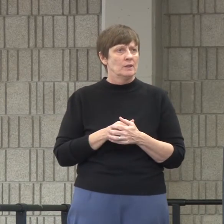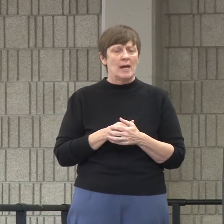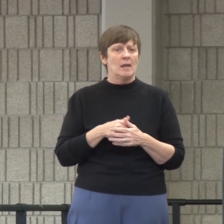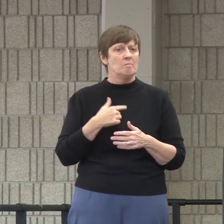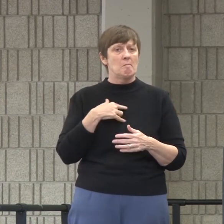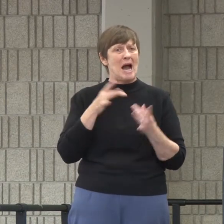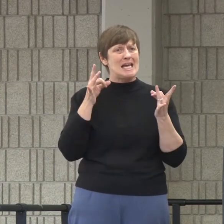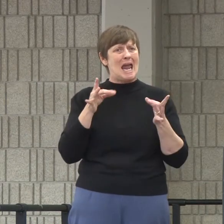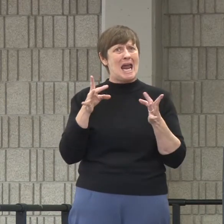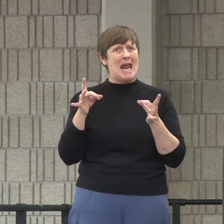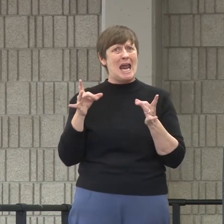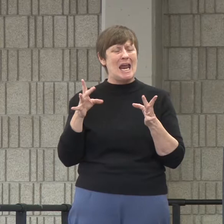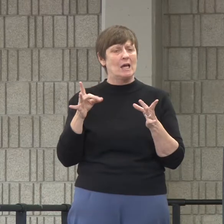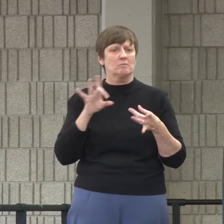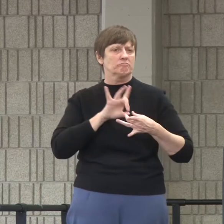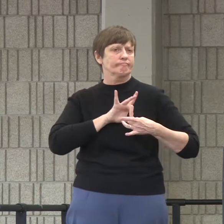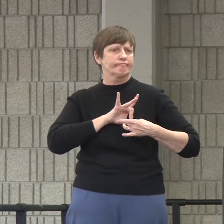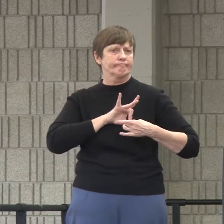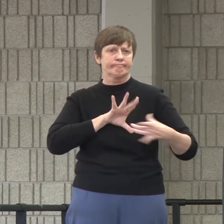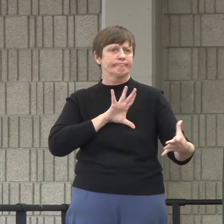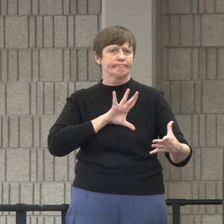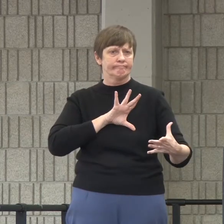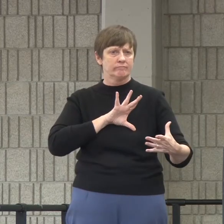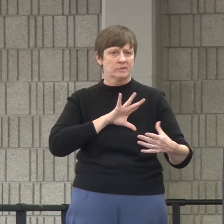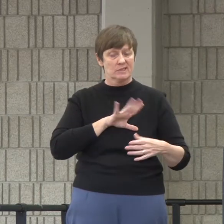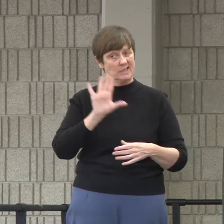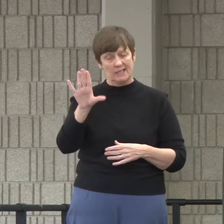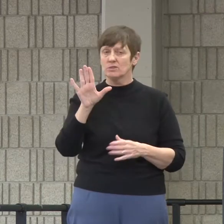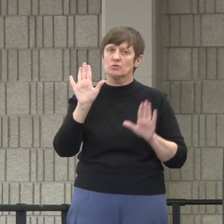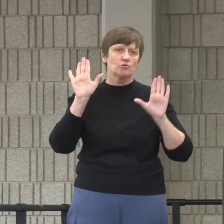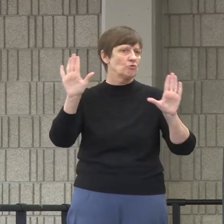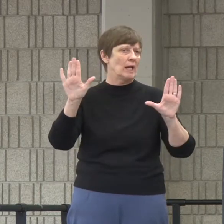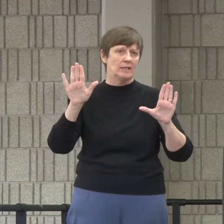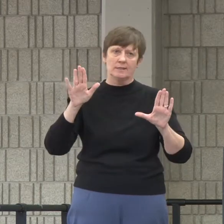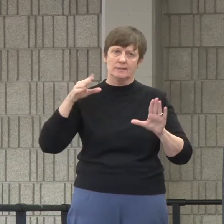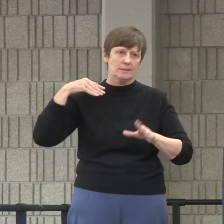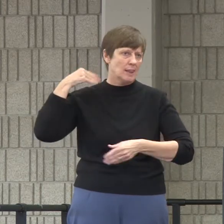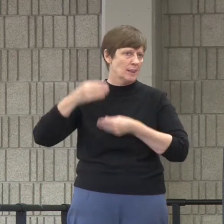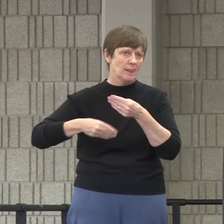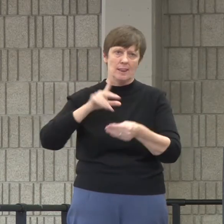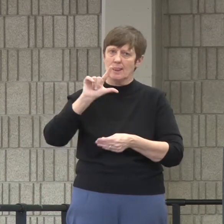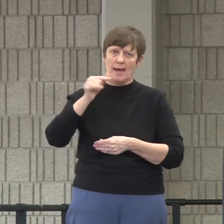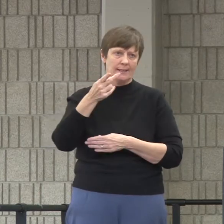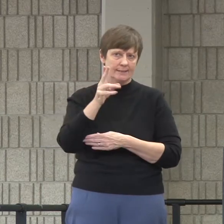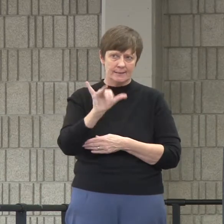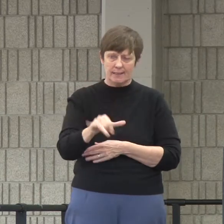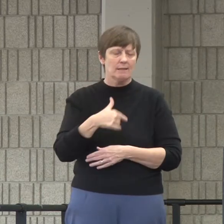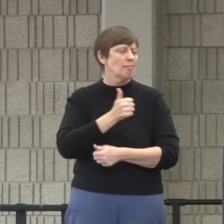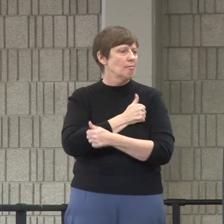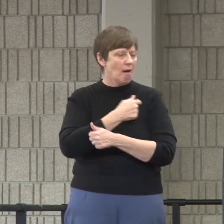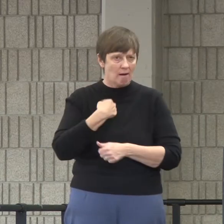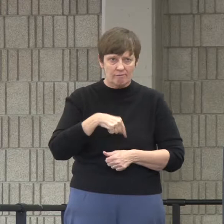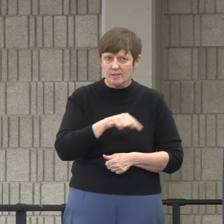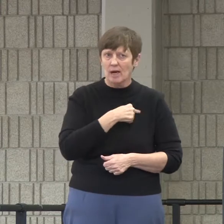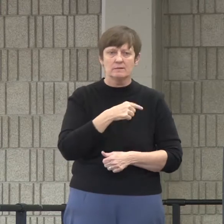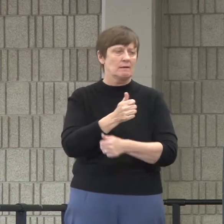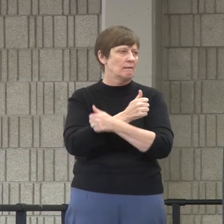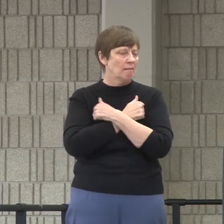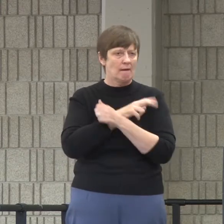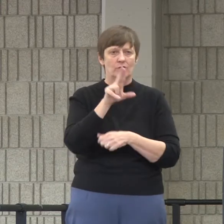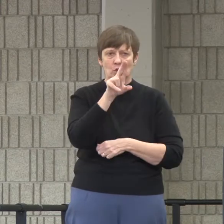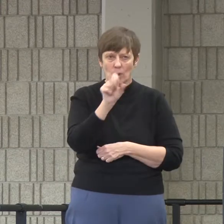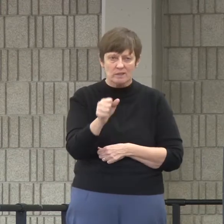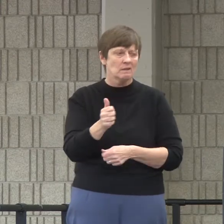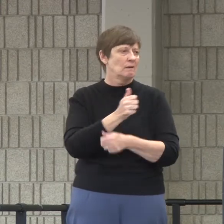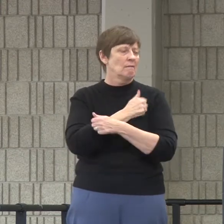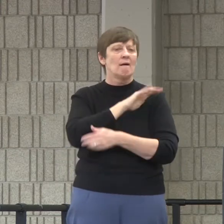hate. This is Dr. King's greatest legacy. He loved us. He loved this country and all